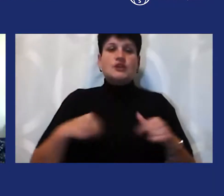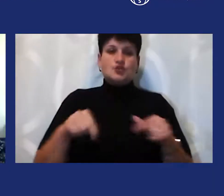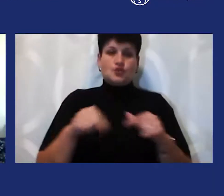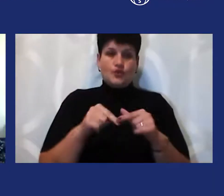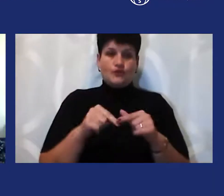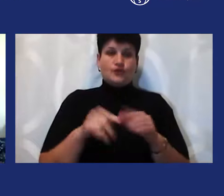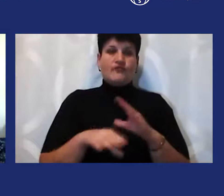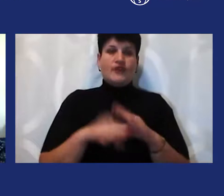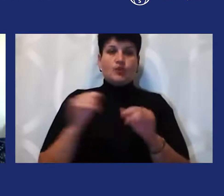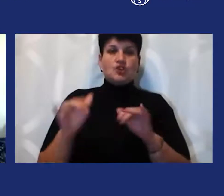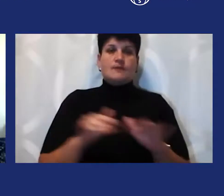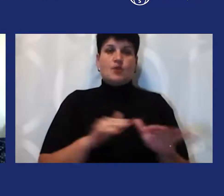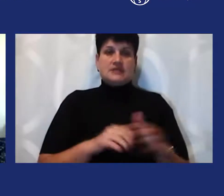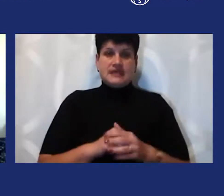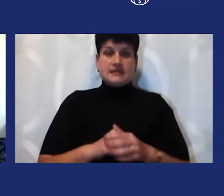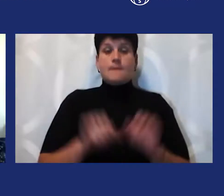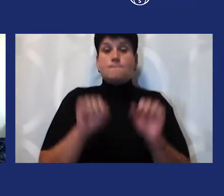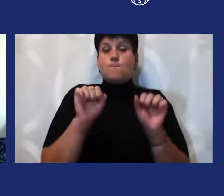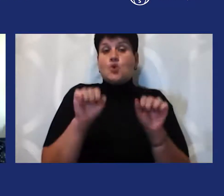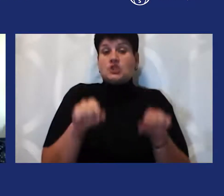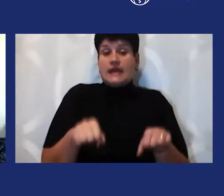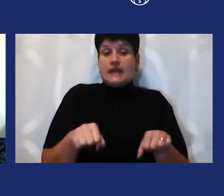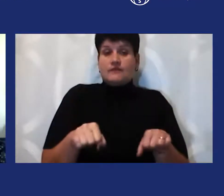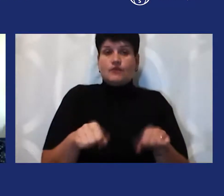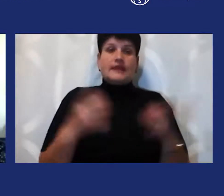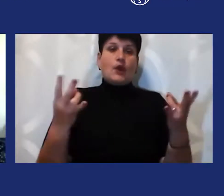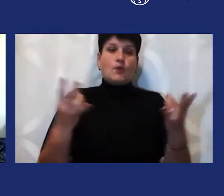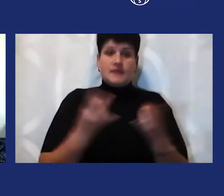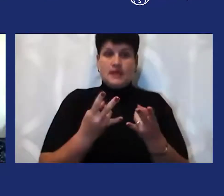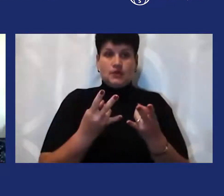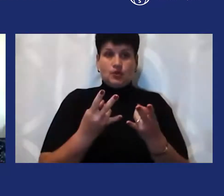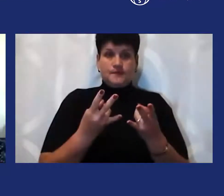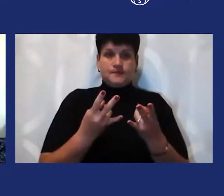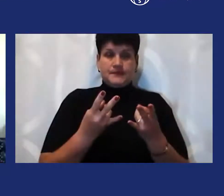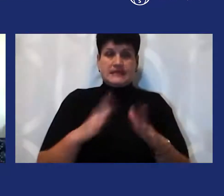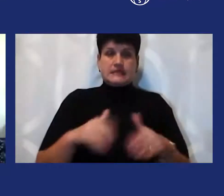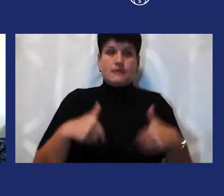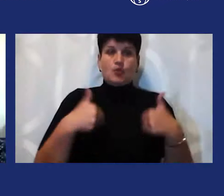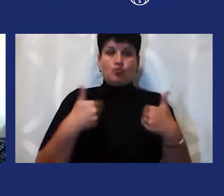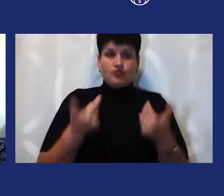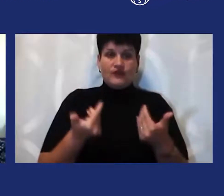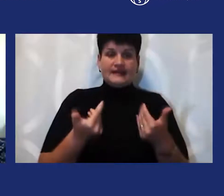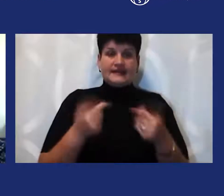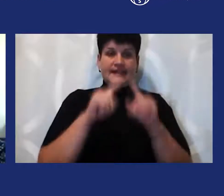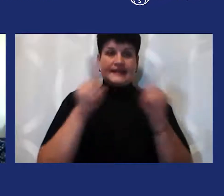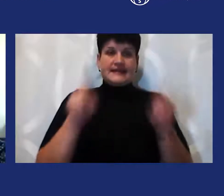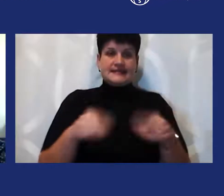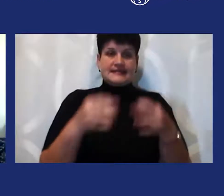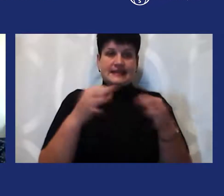However, that remains an important task in ensuring the quality of training.